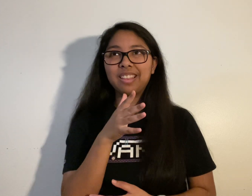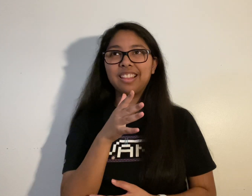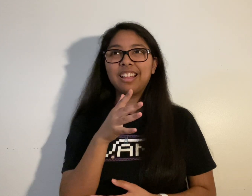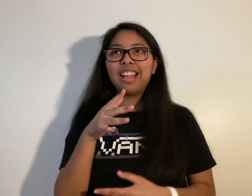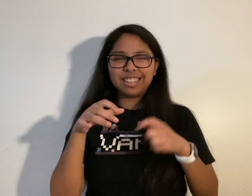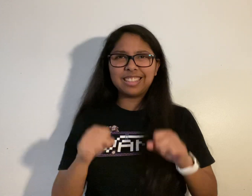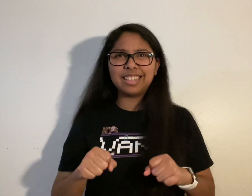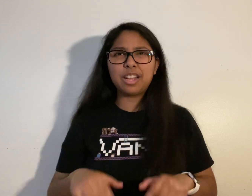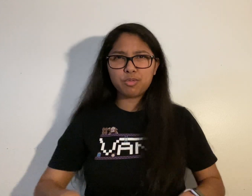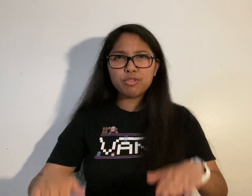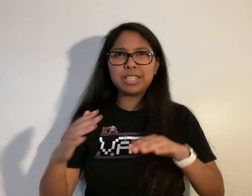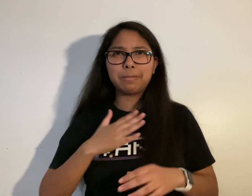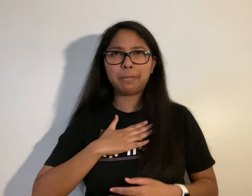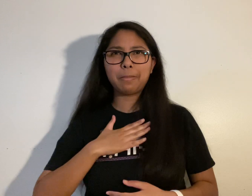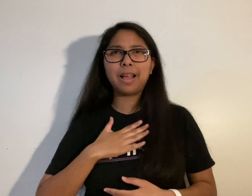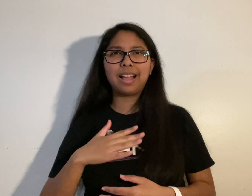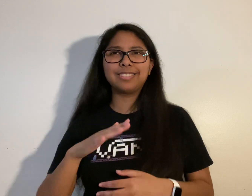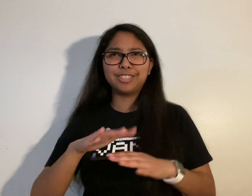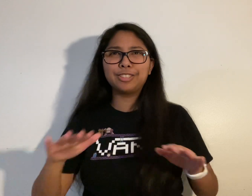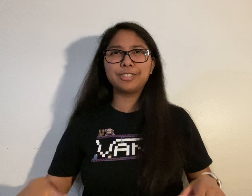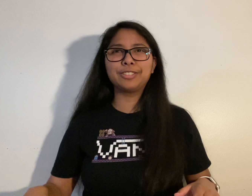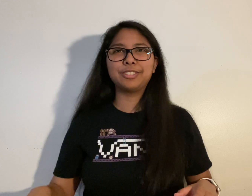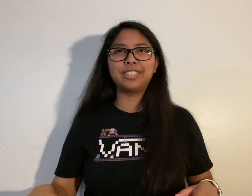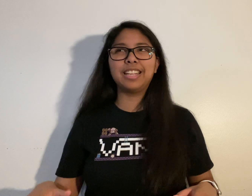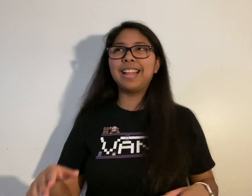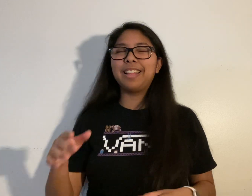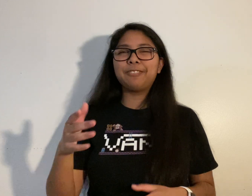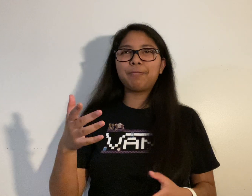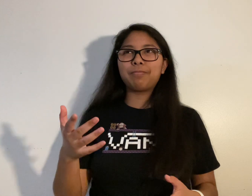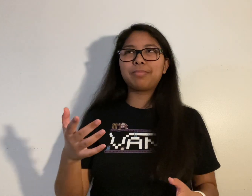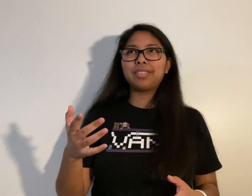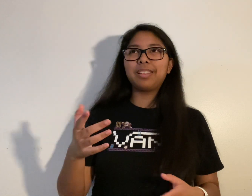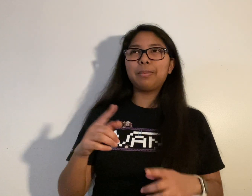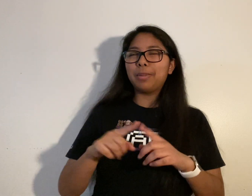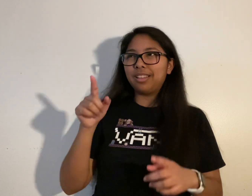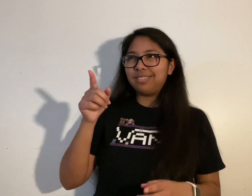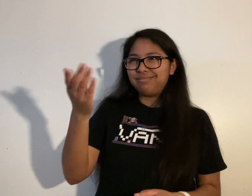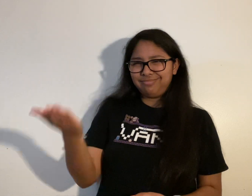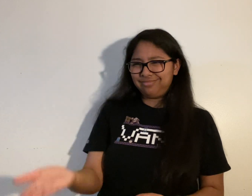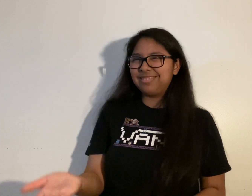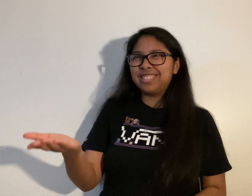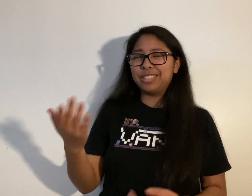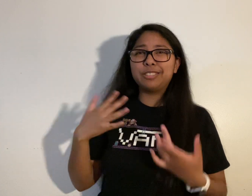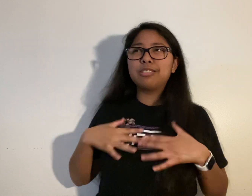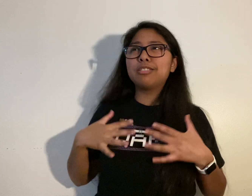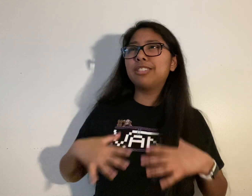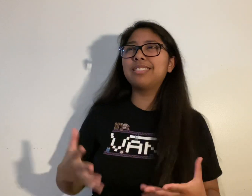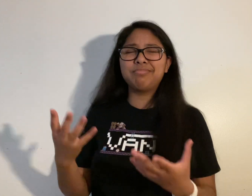though you are dressed like shit, and it's your voice representing me, and your face they keep looking